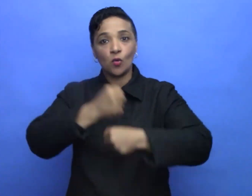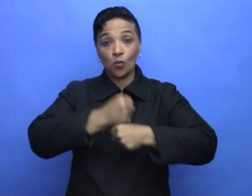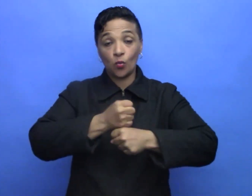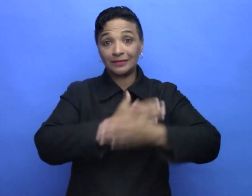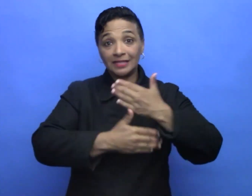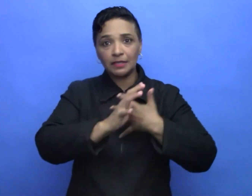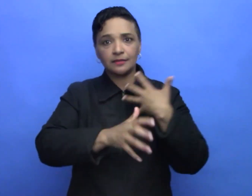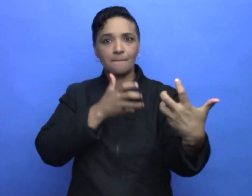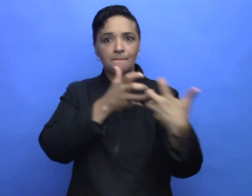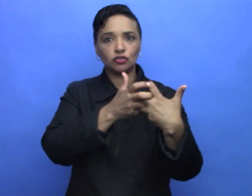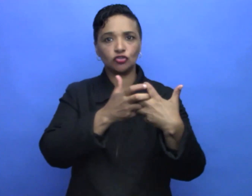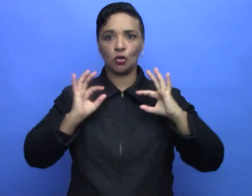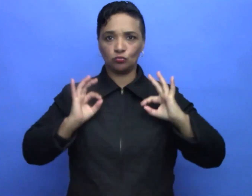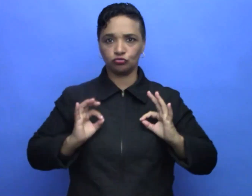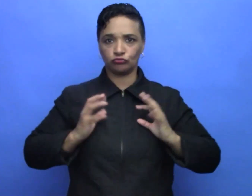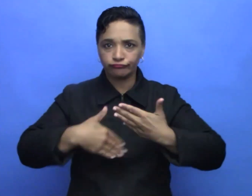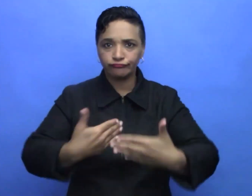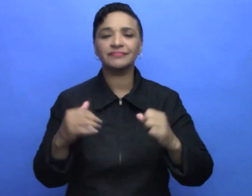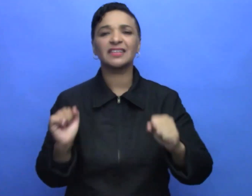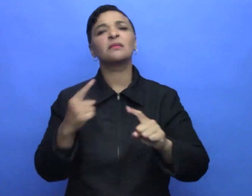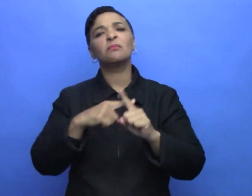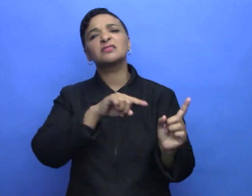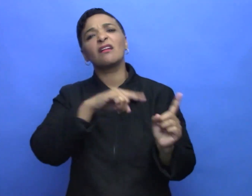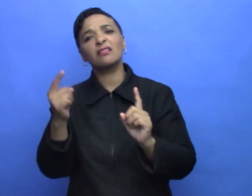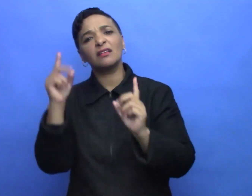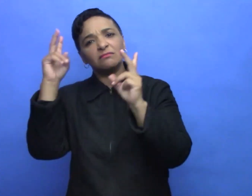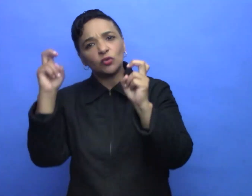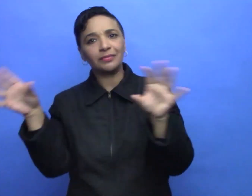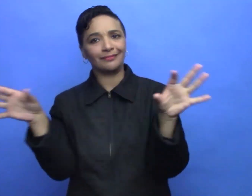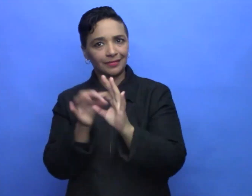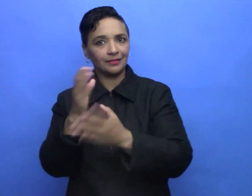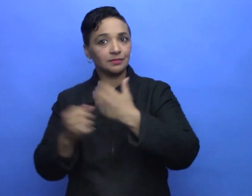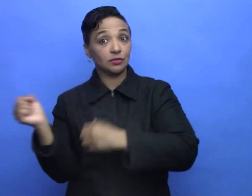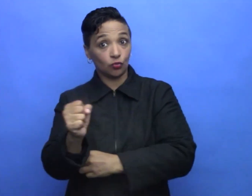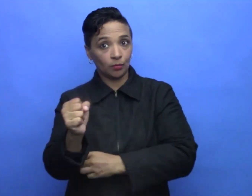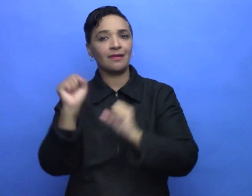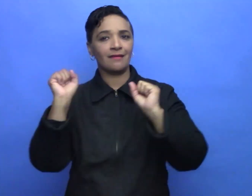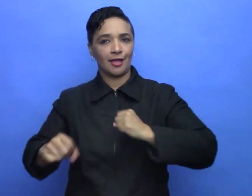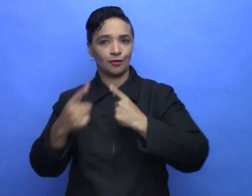and other topics that are related to recruiting persons with disabilities. Thank you very much.